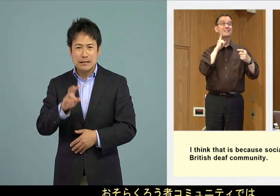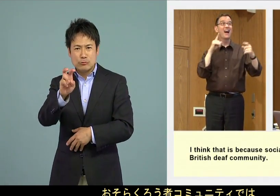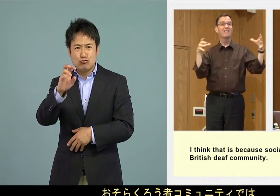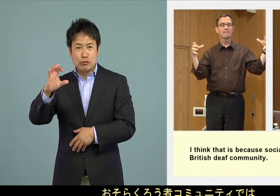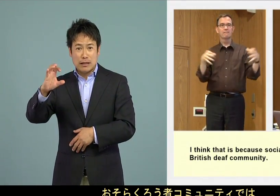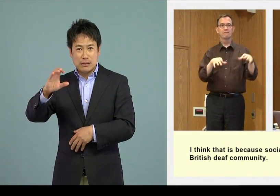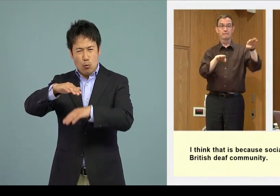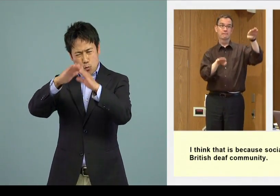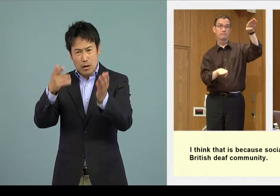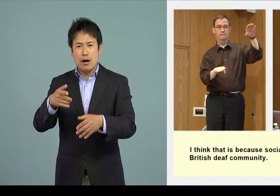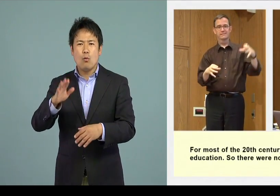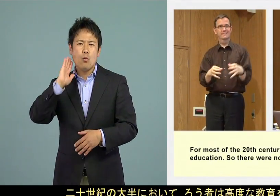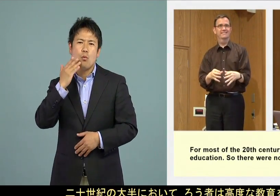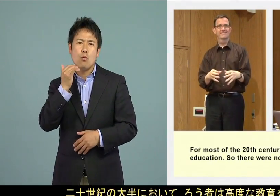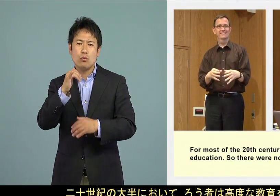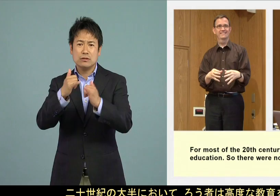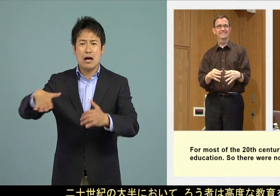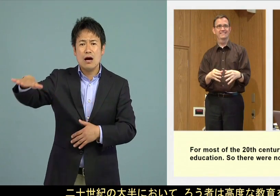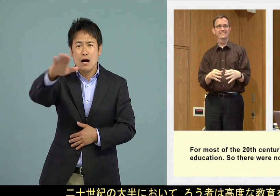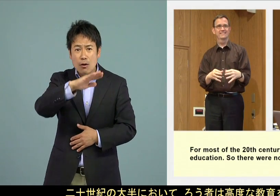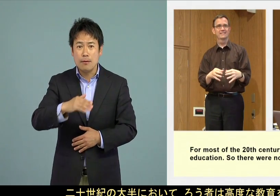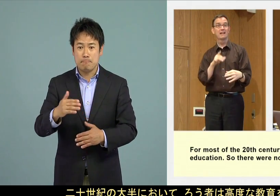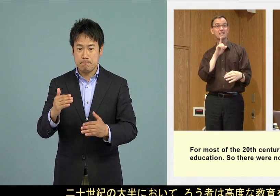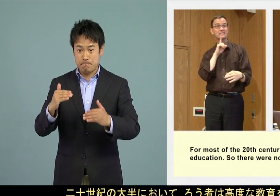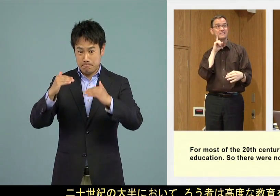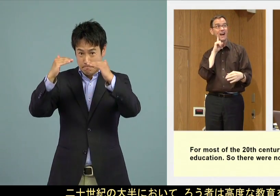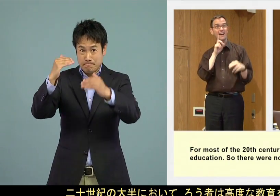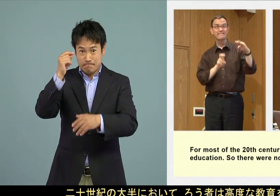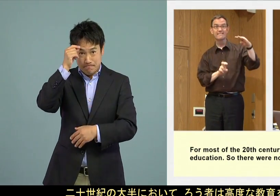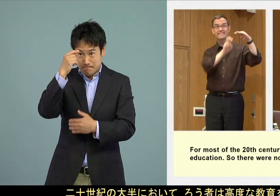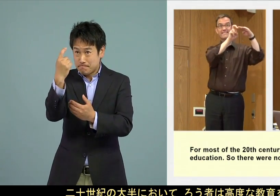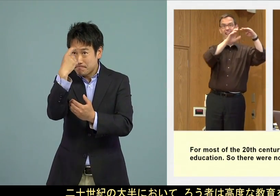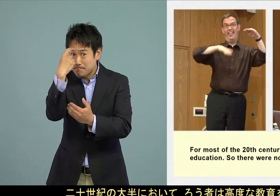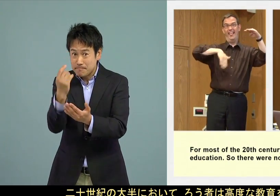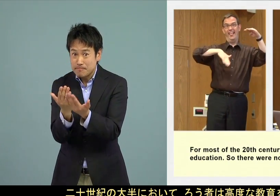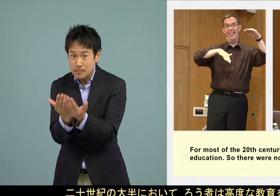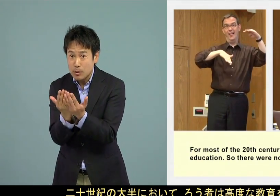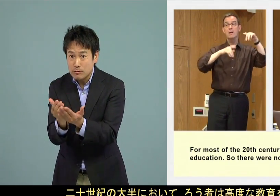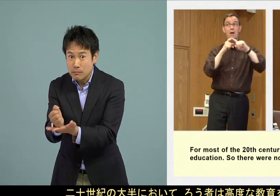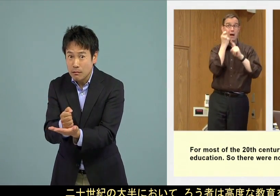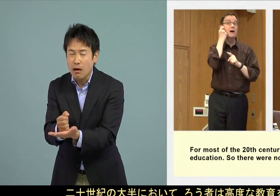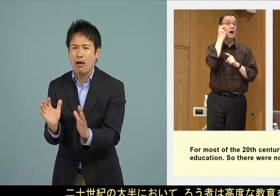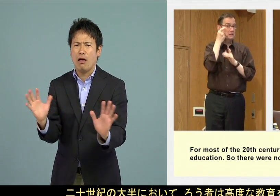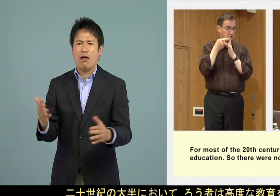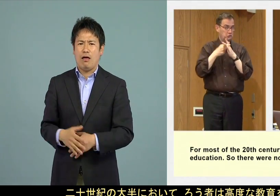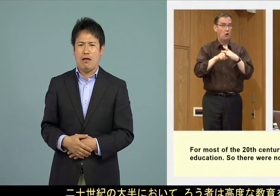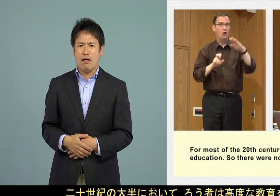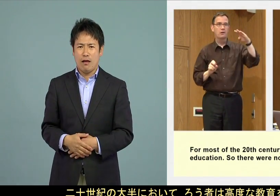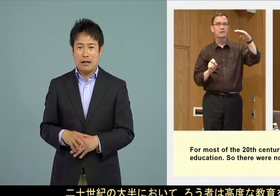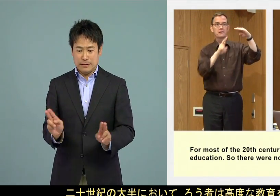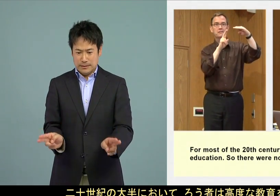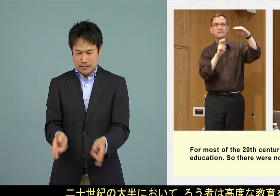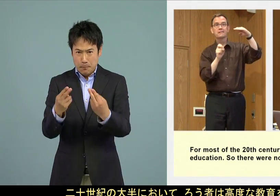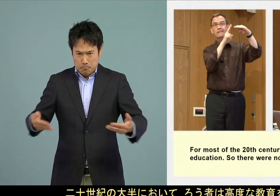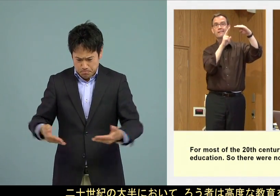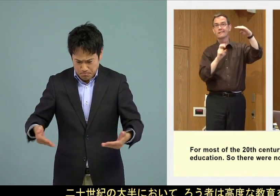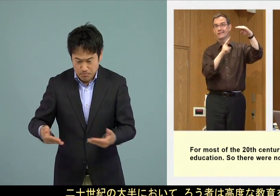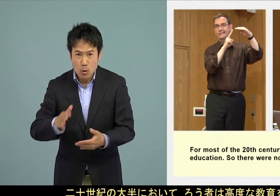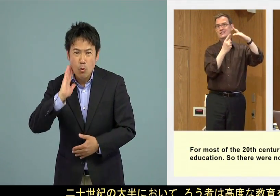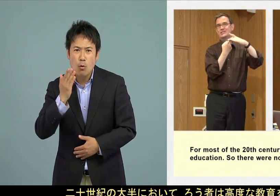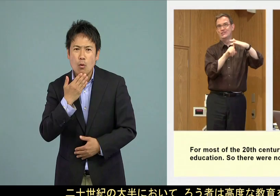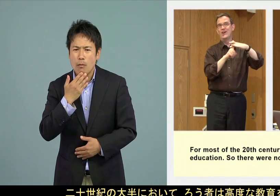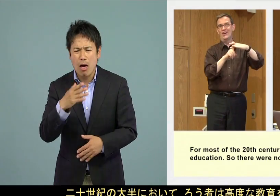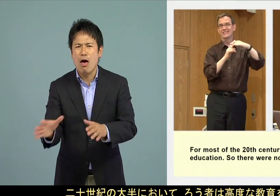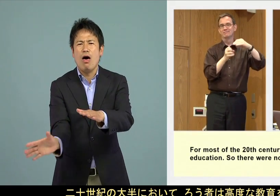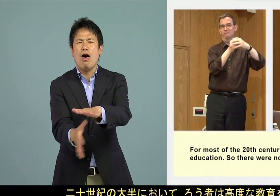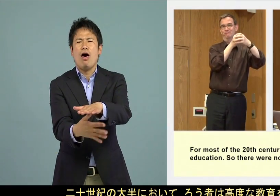deaf community. For most of the 20th century, deaf people didn't have access to higher education. So there